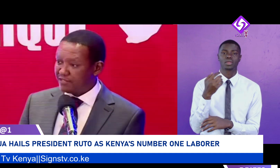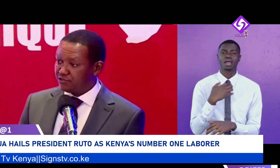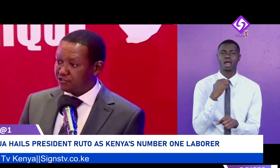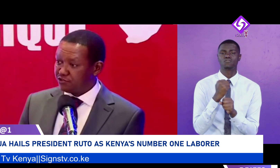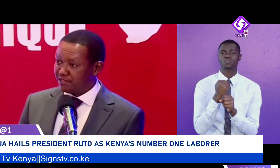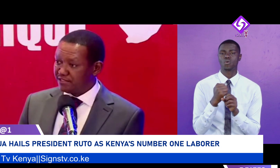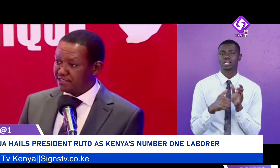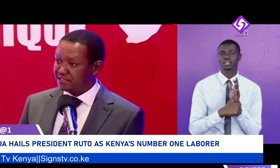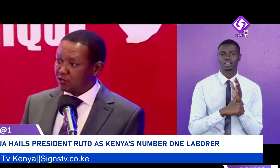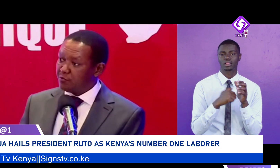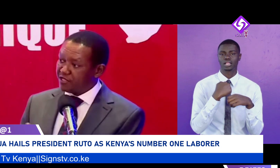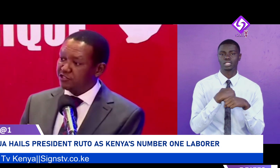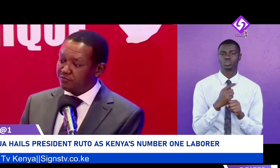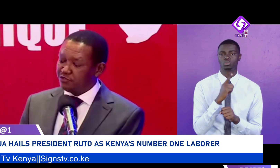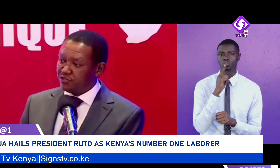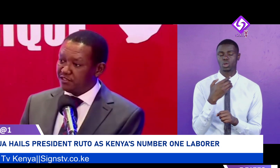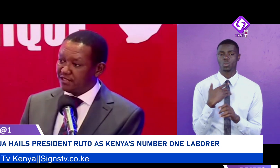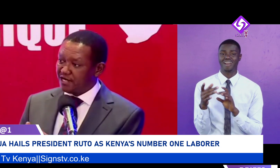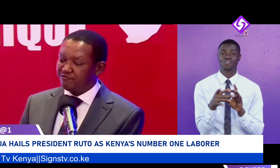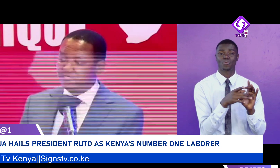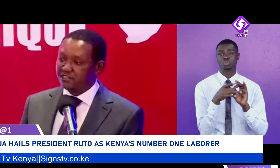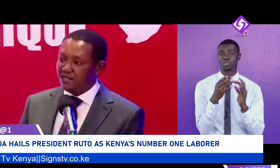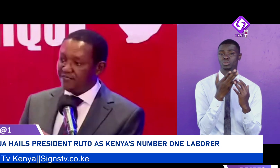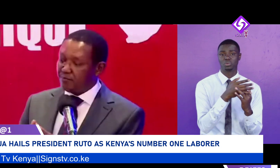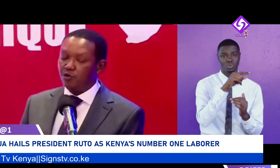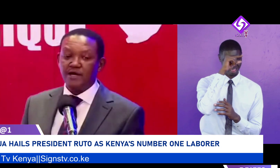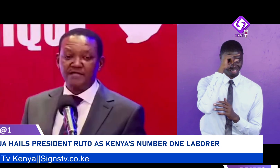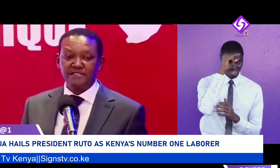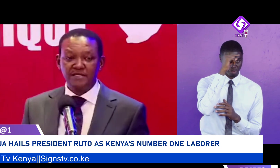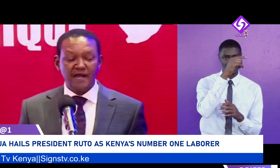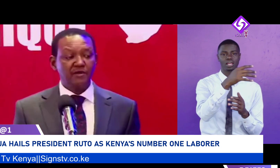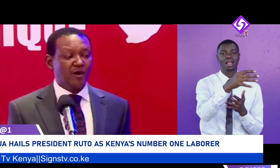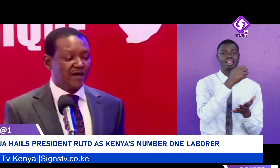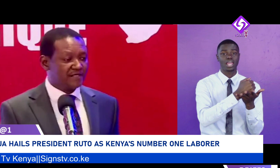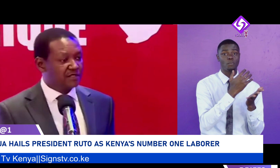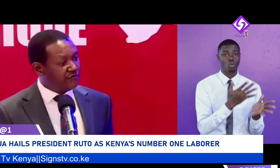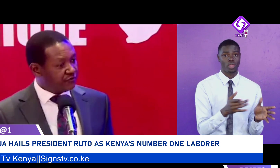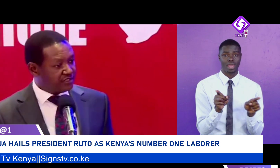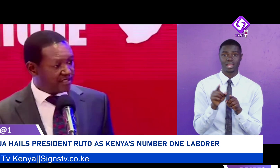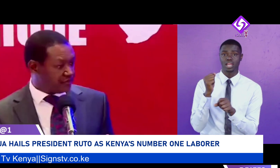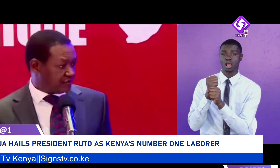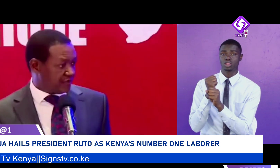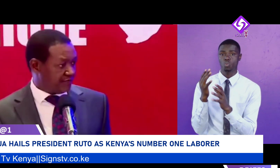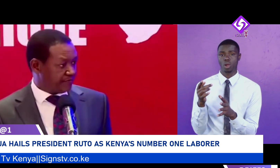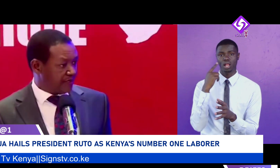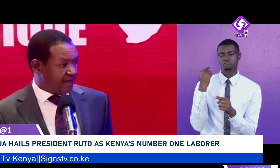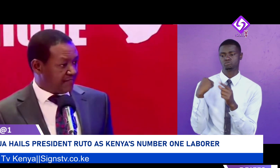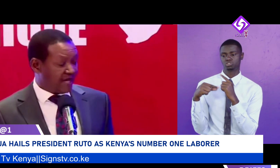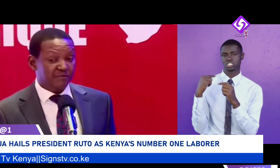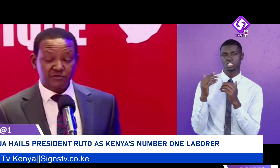to ensure that there is collaboration between the government, the employers, and the workers for generations to come. The government of